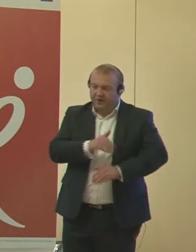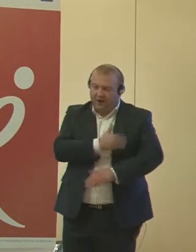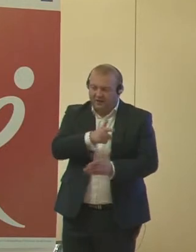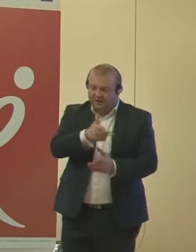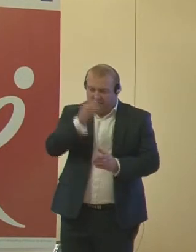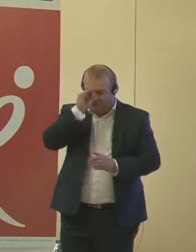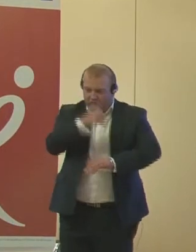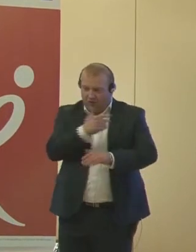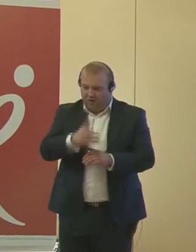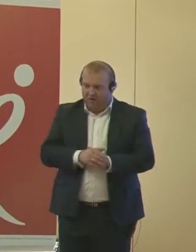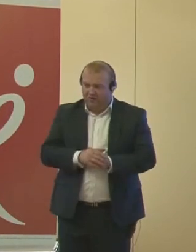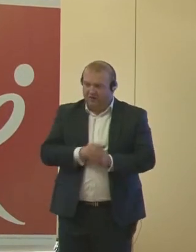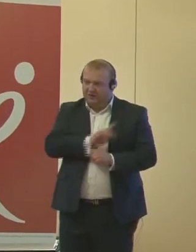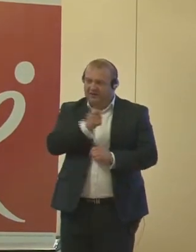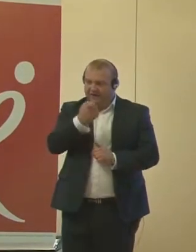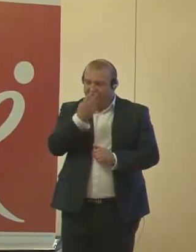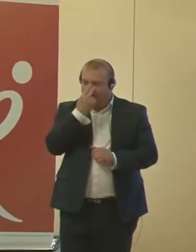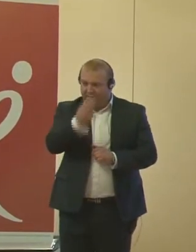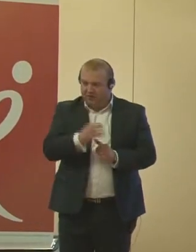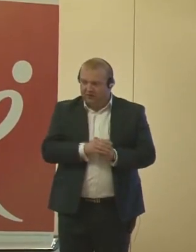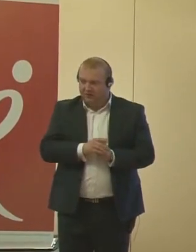see.